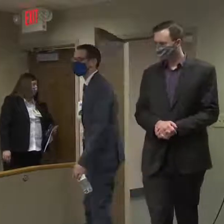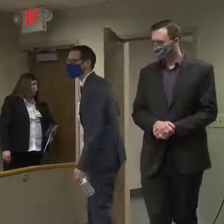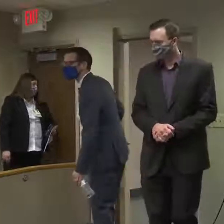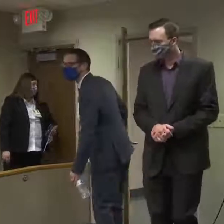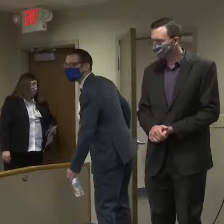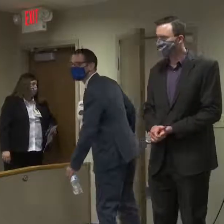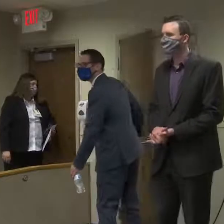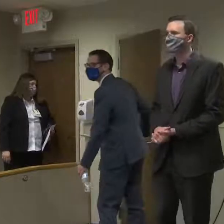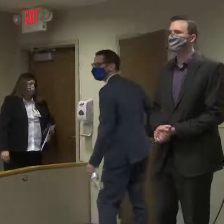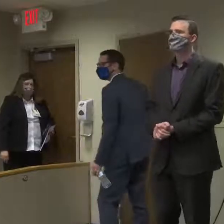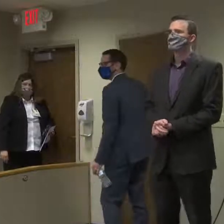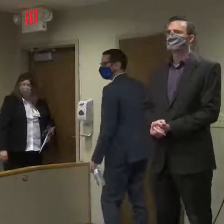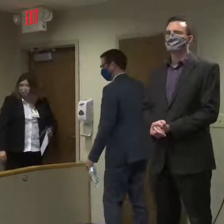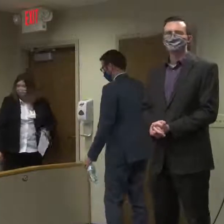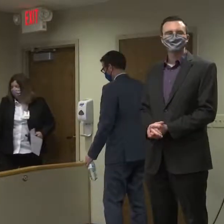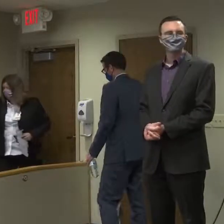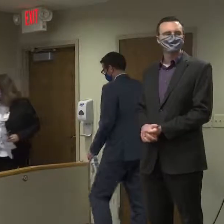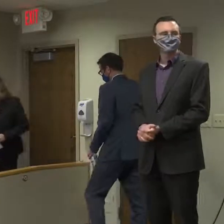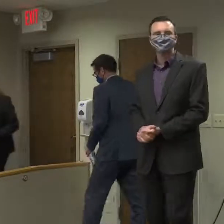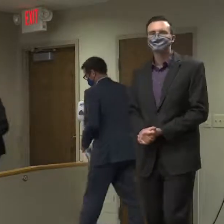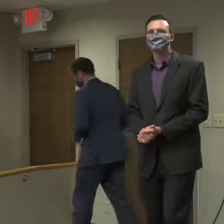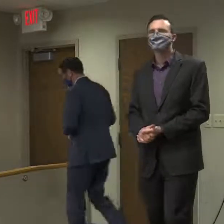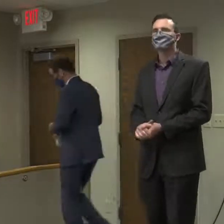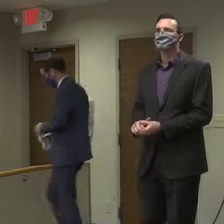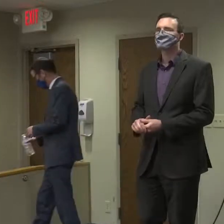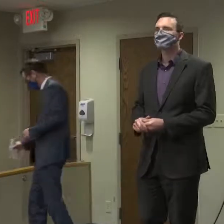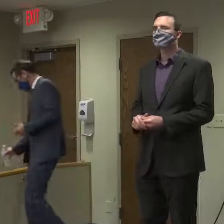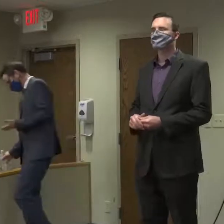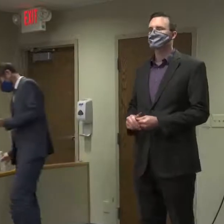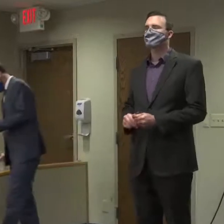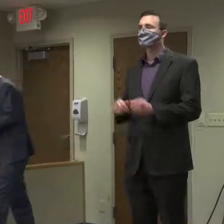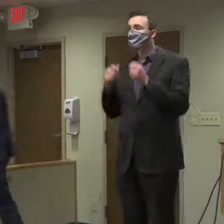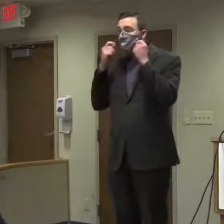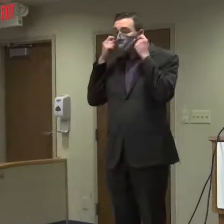You didn't hear that.